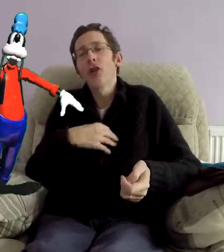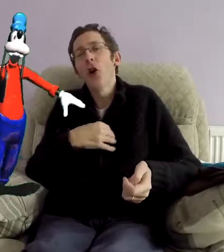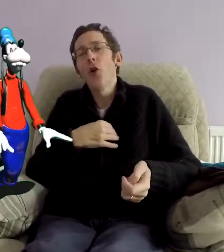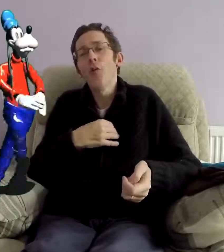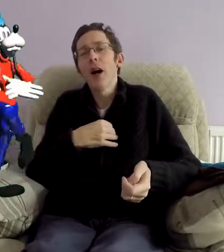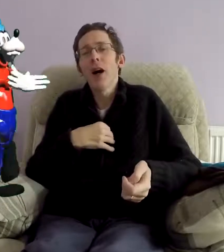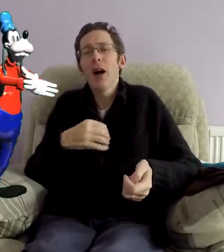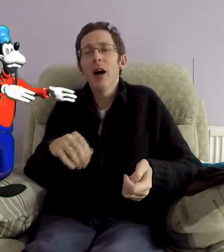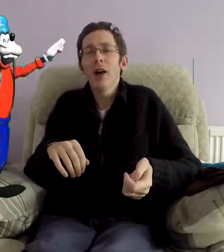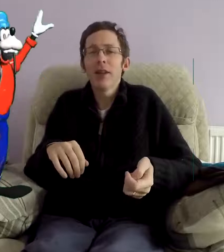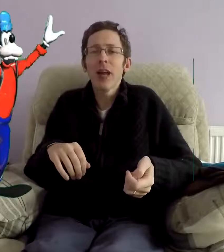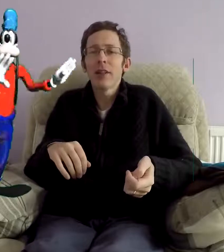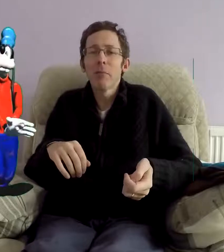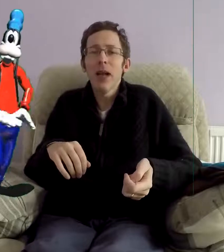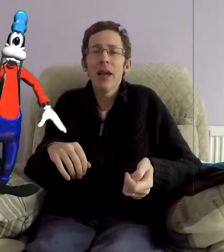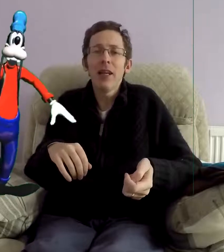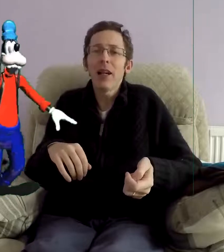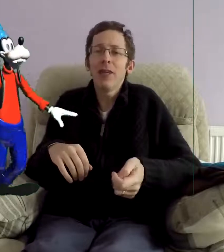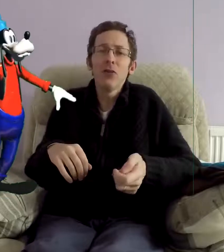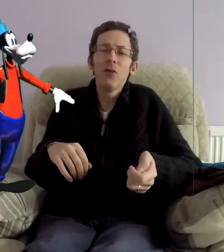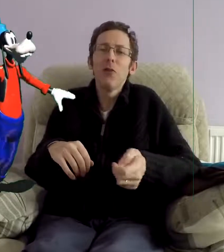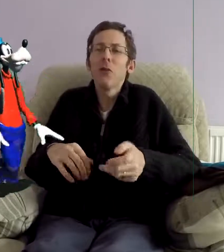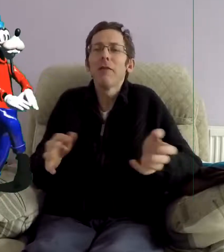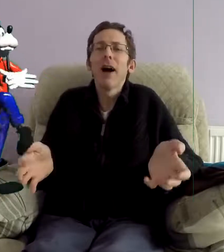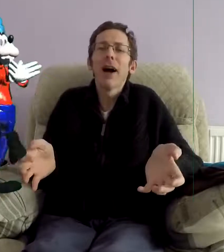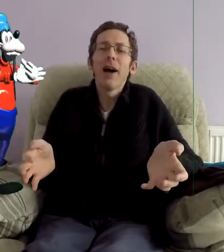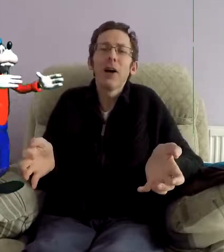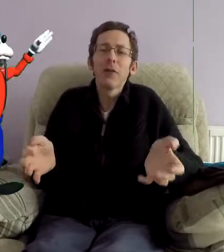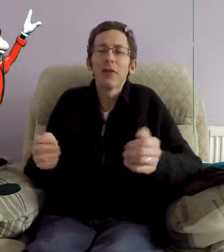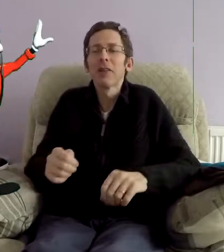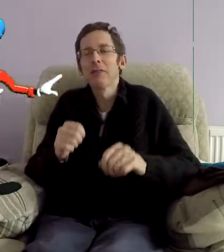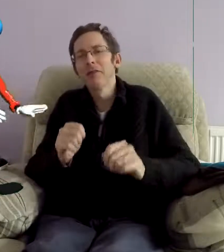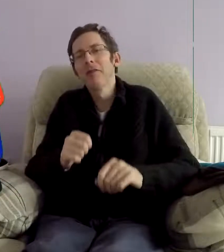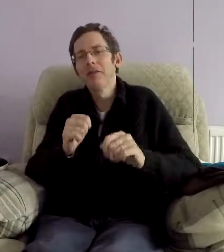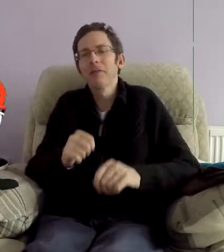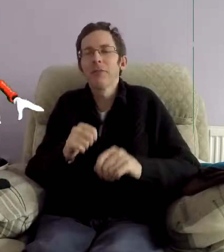stole my heart and that's a pain I can do without.